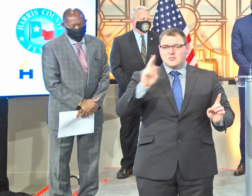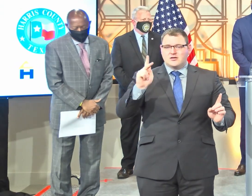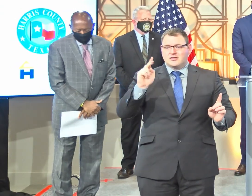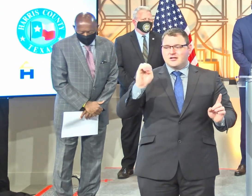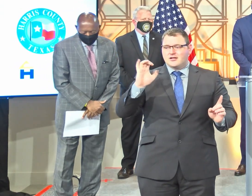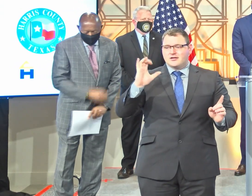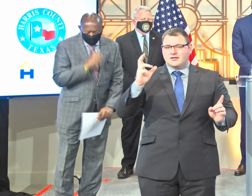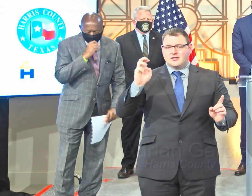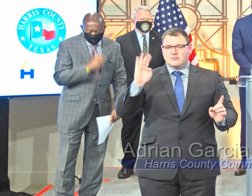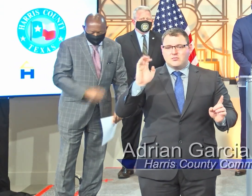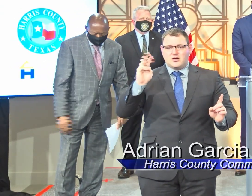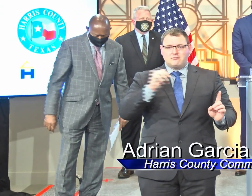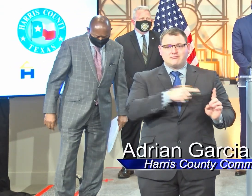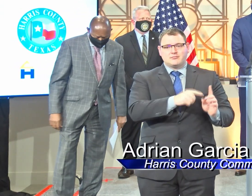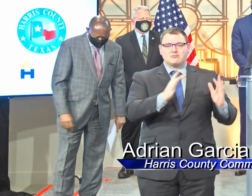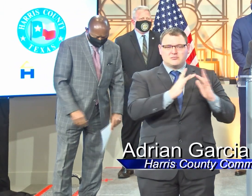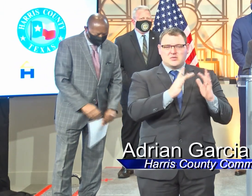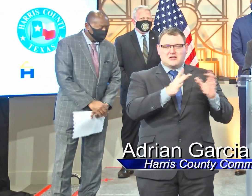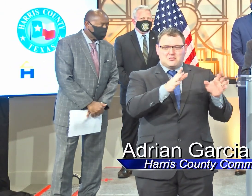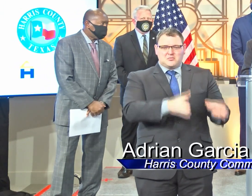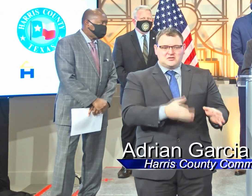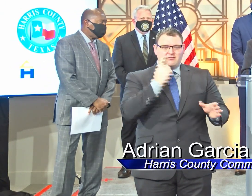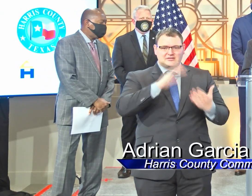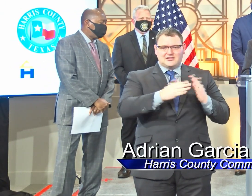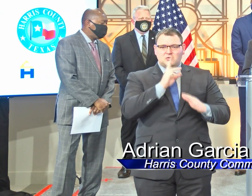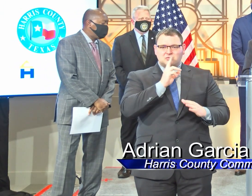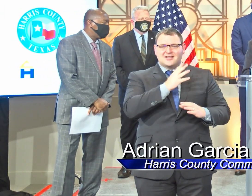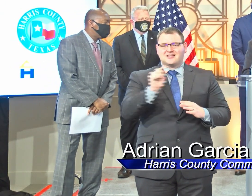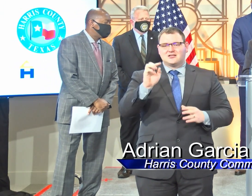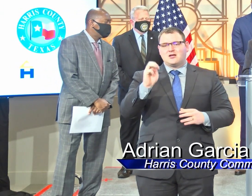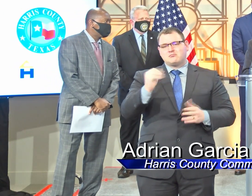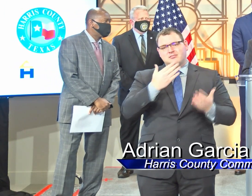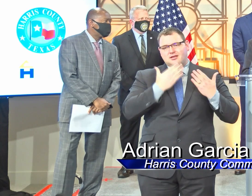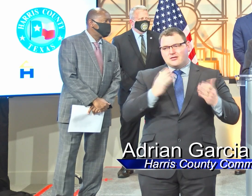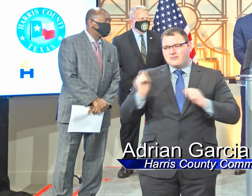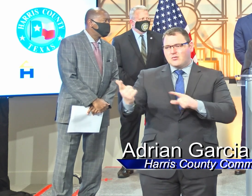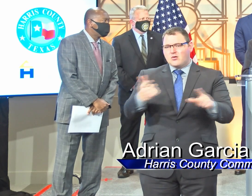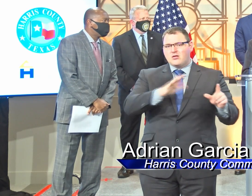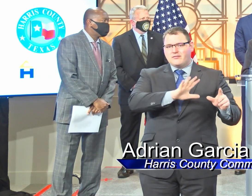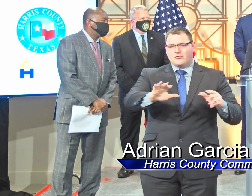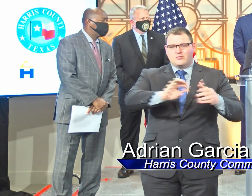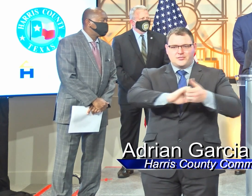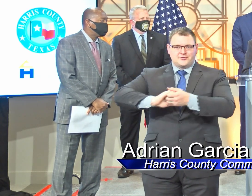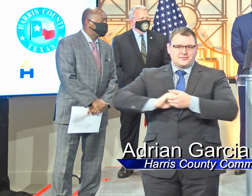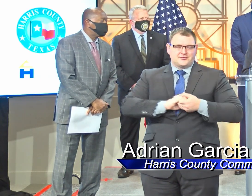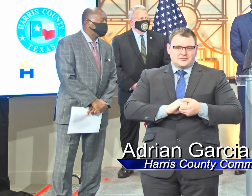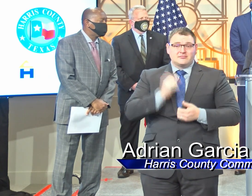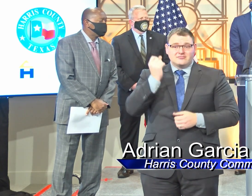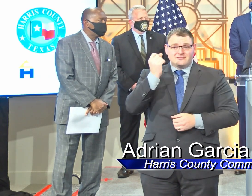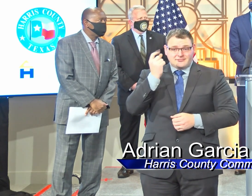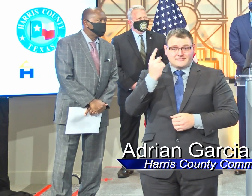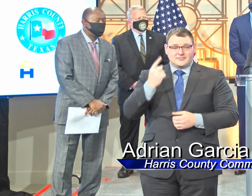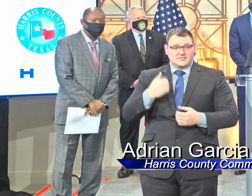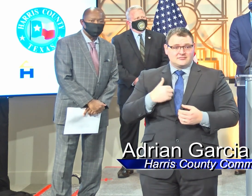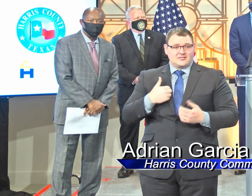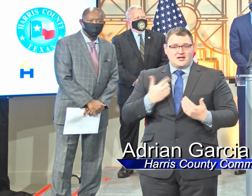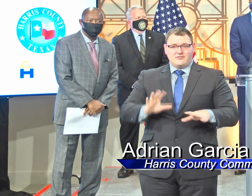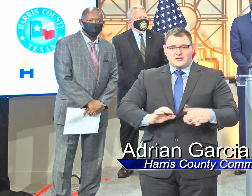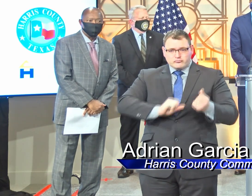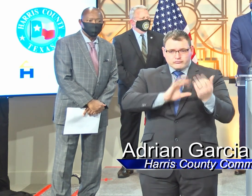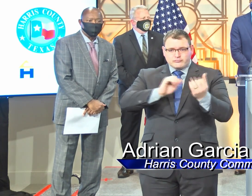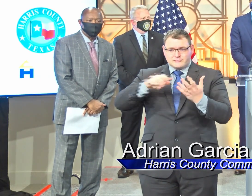you. Thank you, Judge. Before I turn to Commissioner Garcia, I did want to acknowledge to Tom McCaslin, Director of Housing and Community Development, that's also